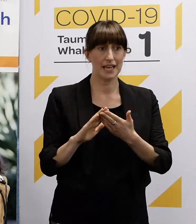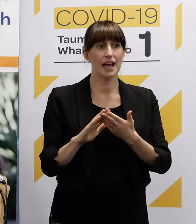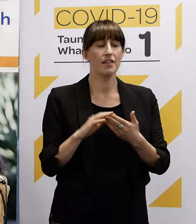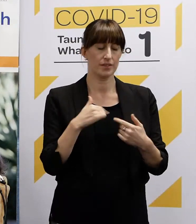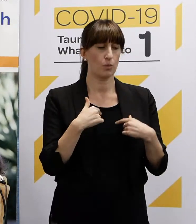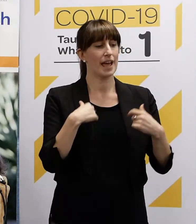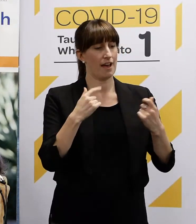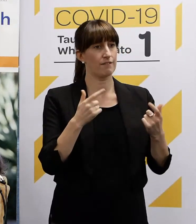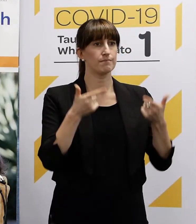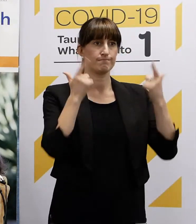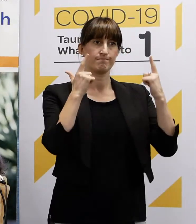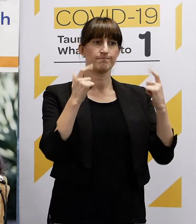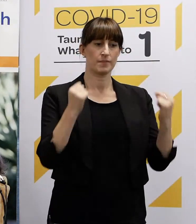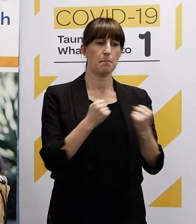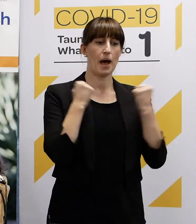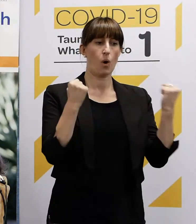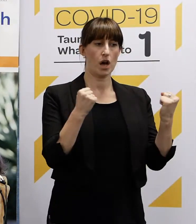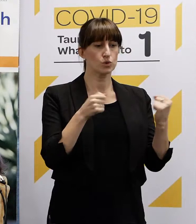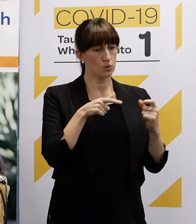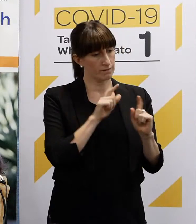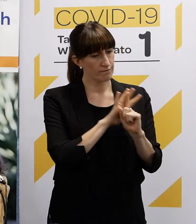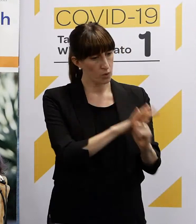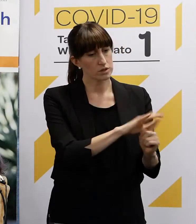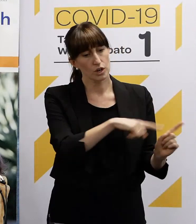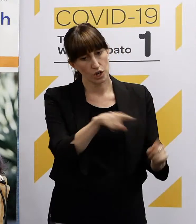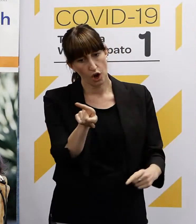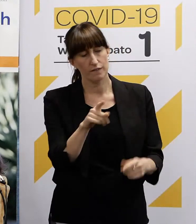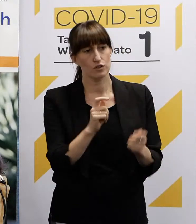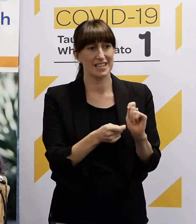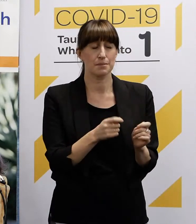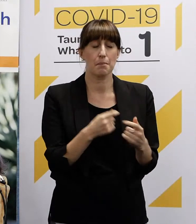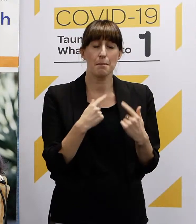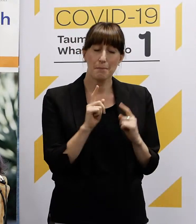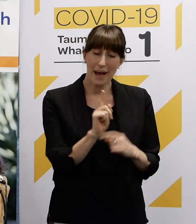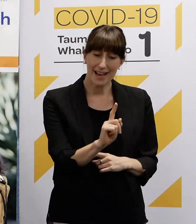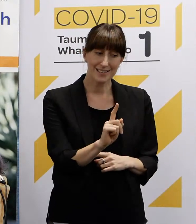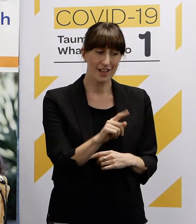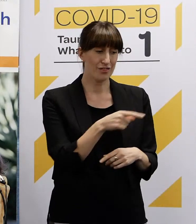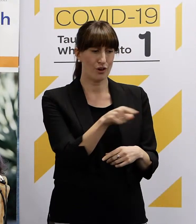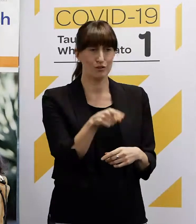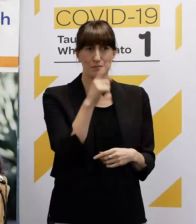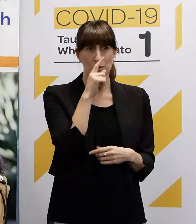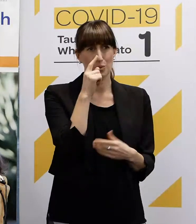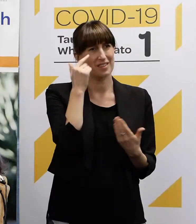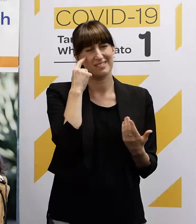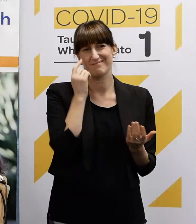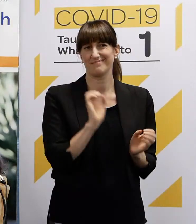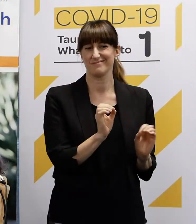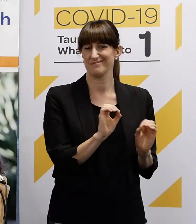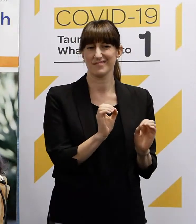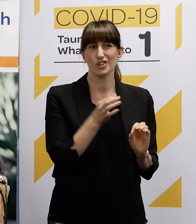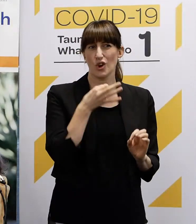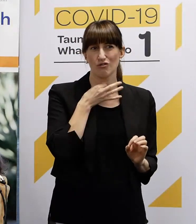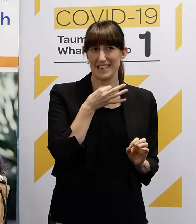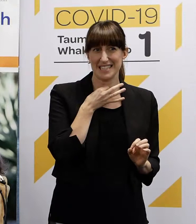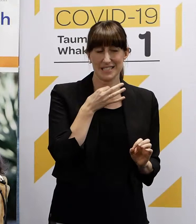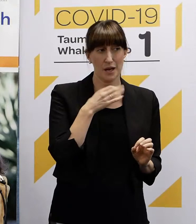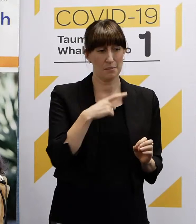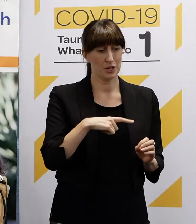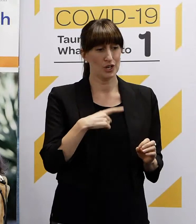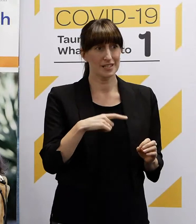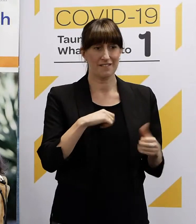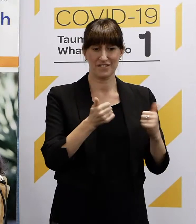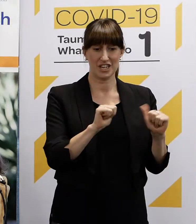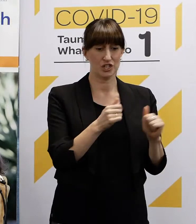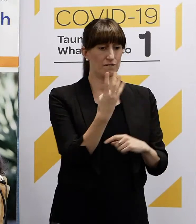the community, remembering that most of them will have completed now their 14 days post coming into the